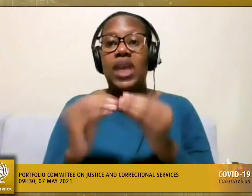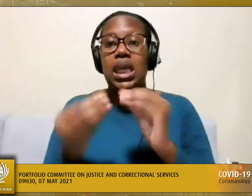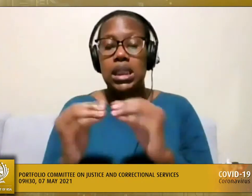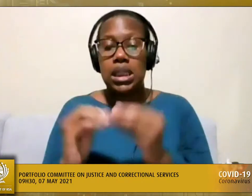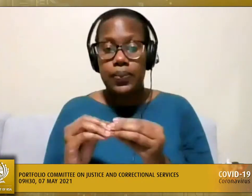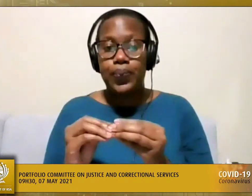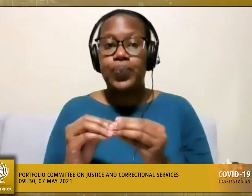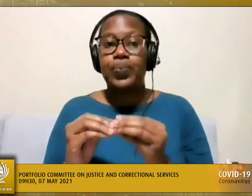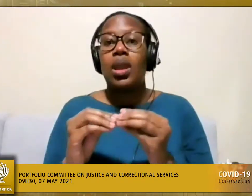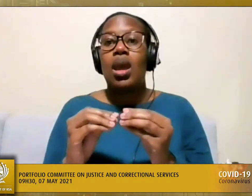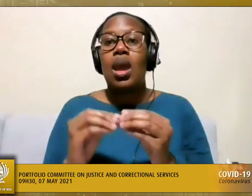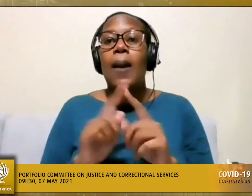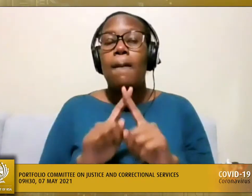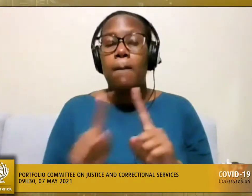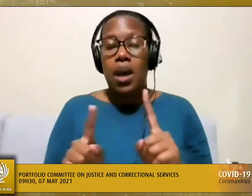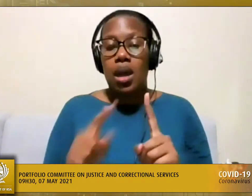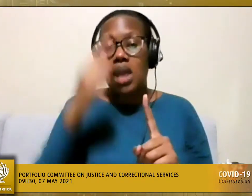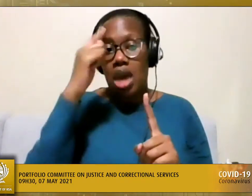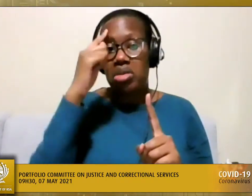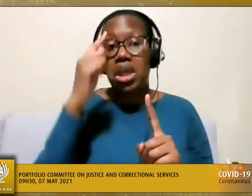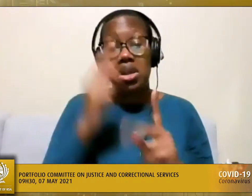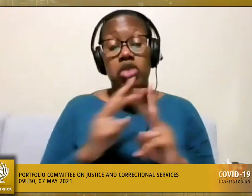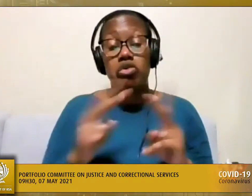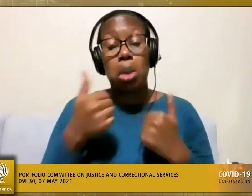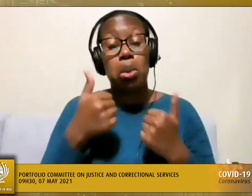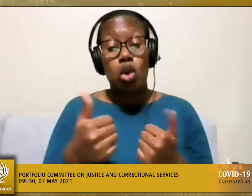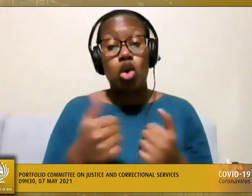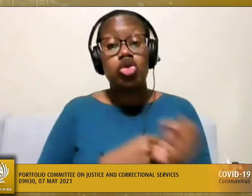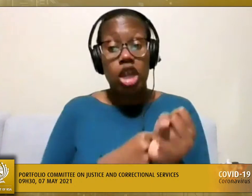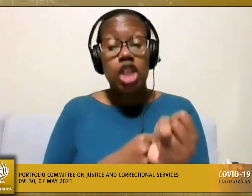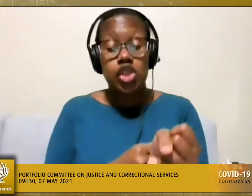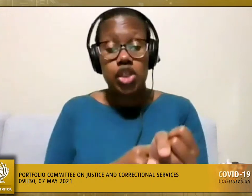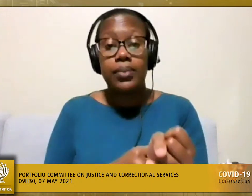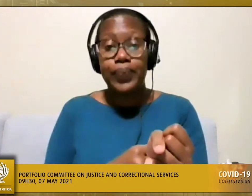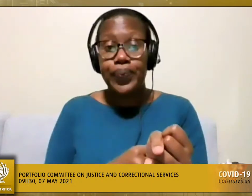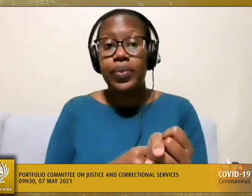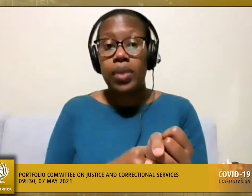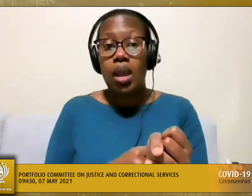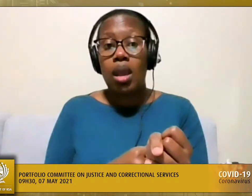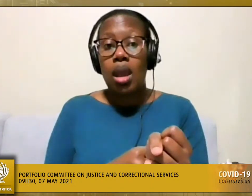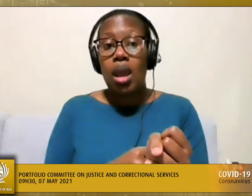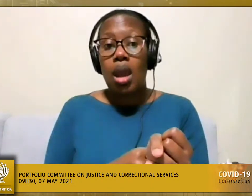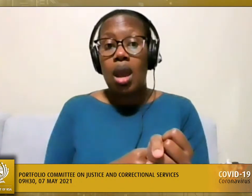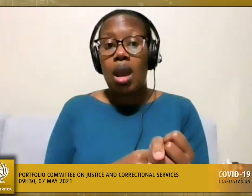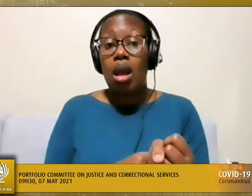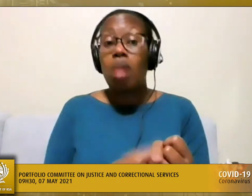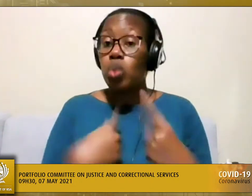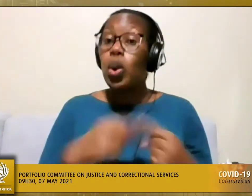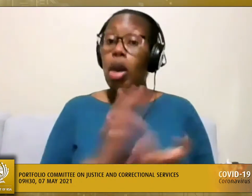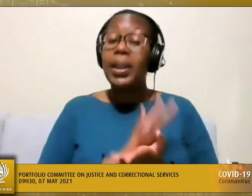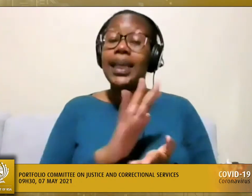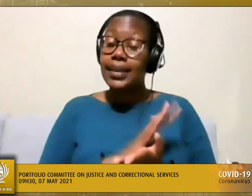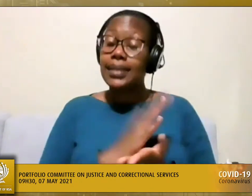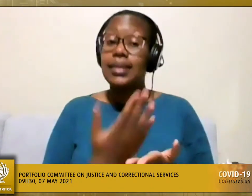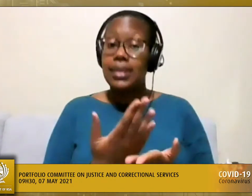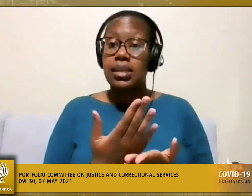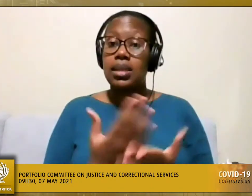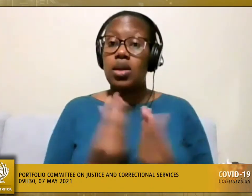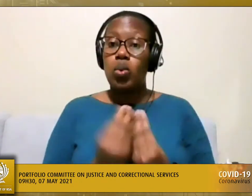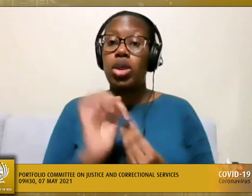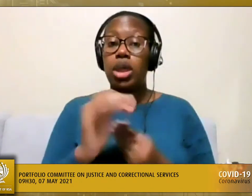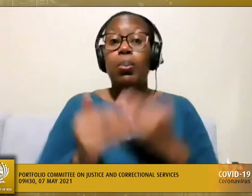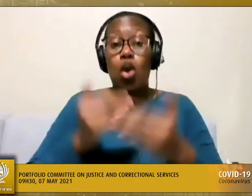um but I think it's a very good strategy we are very pleased with the progress